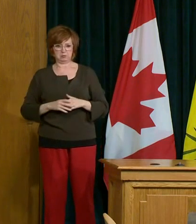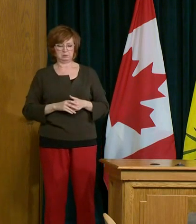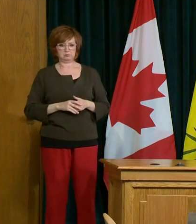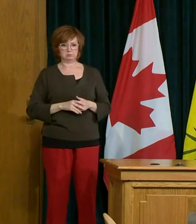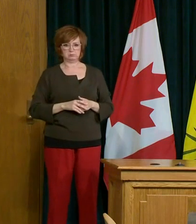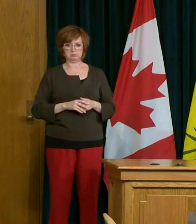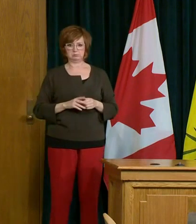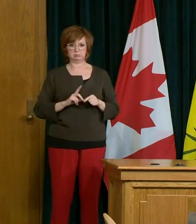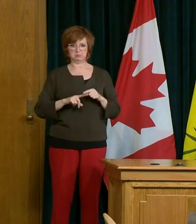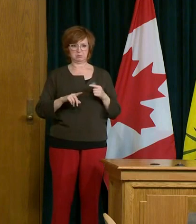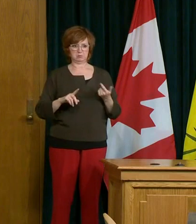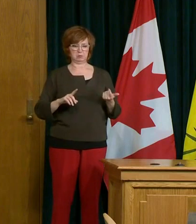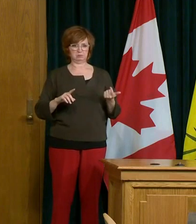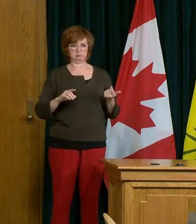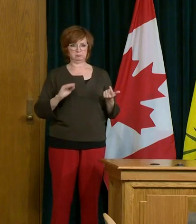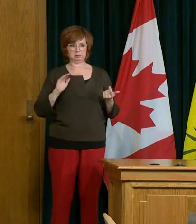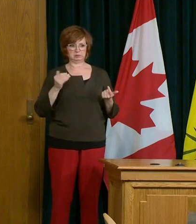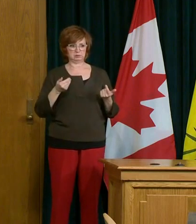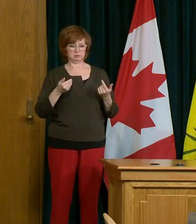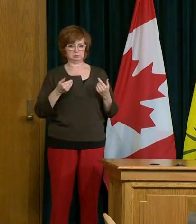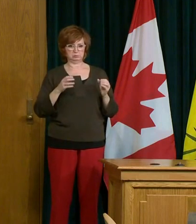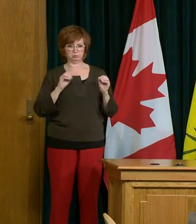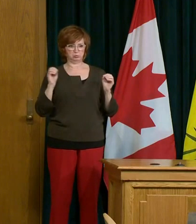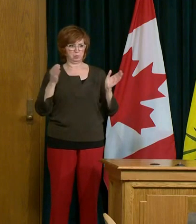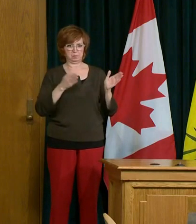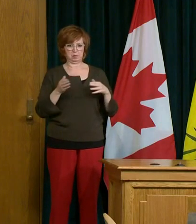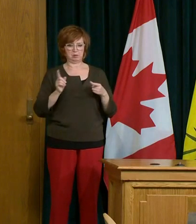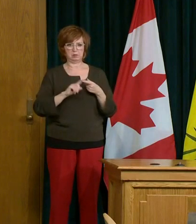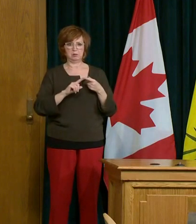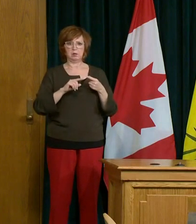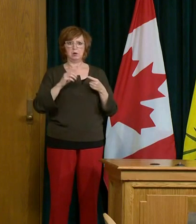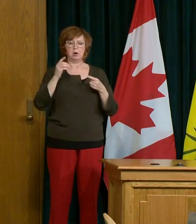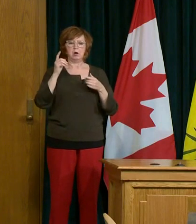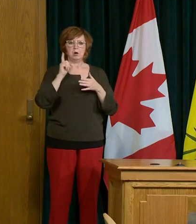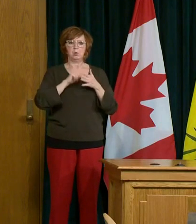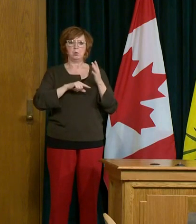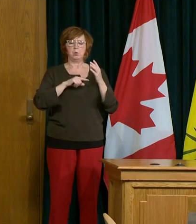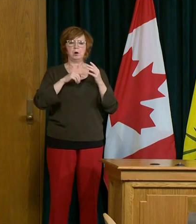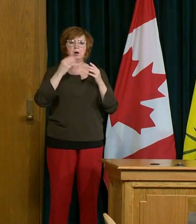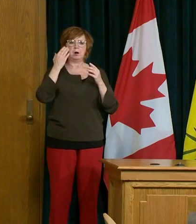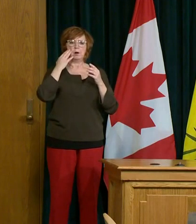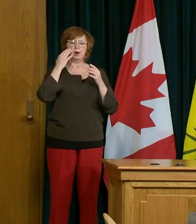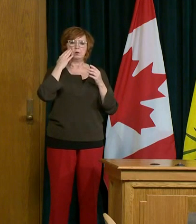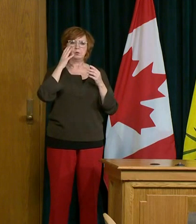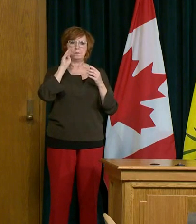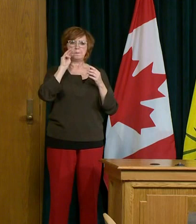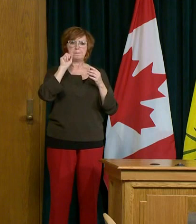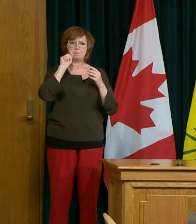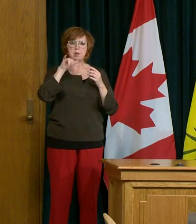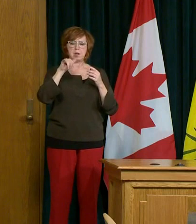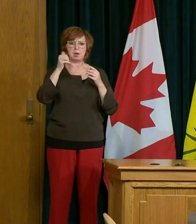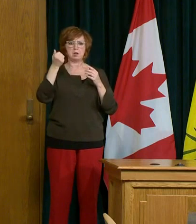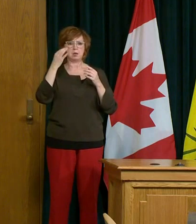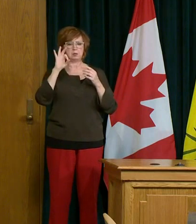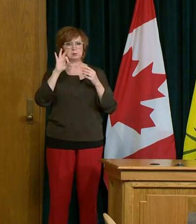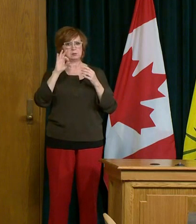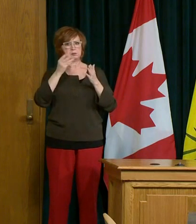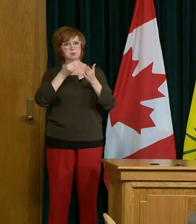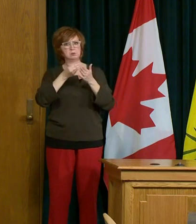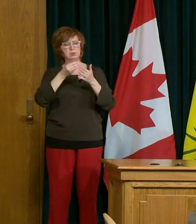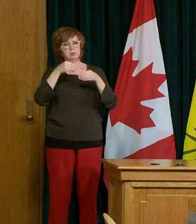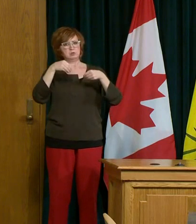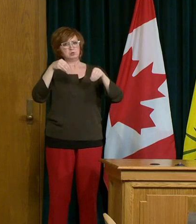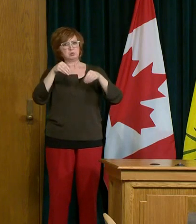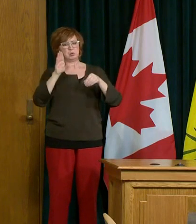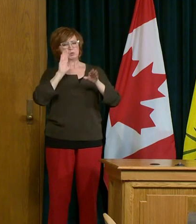how merchandise can be handled in retail operations that are going to open in a week or two here. So is it a good idea